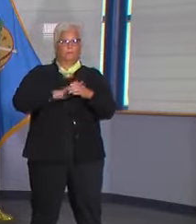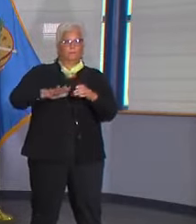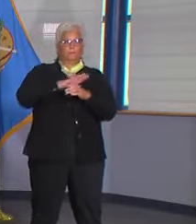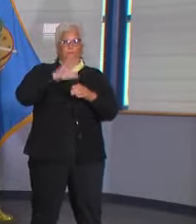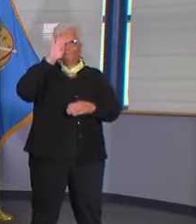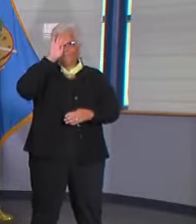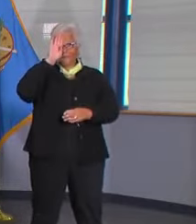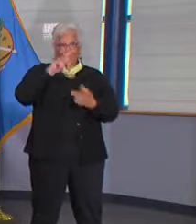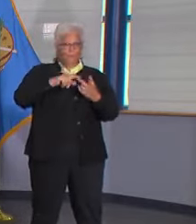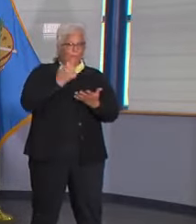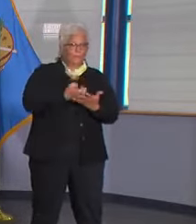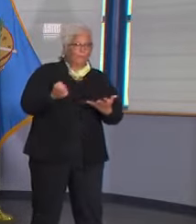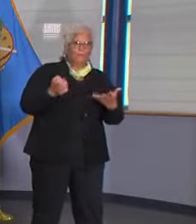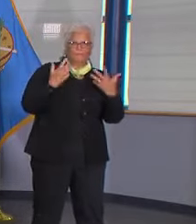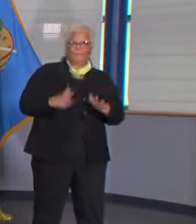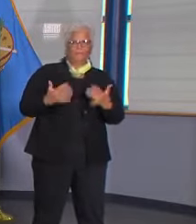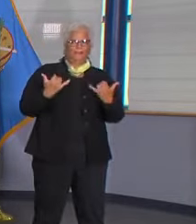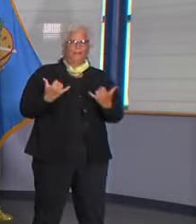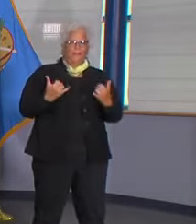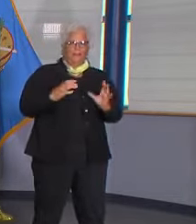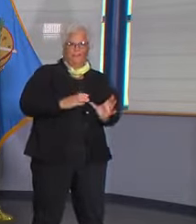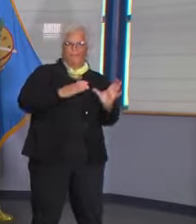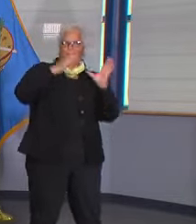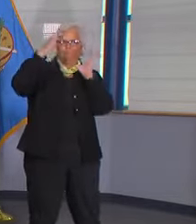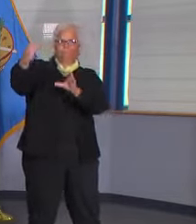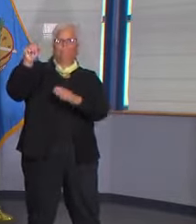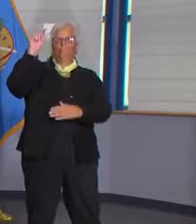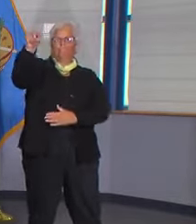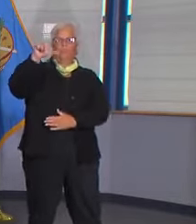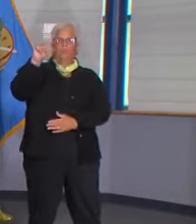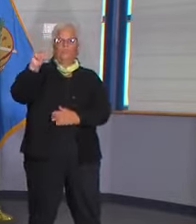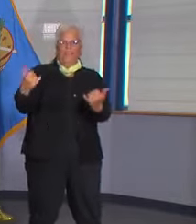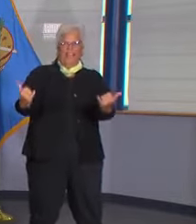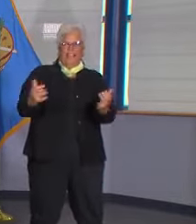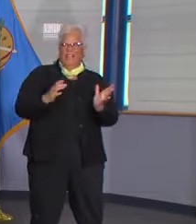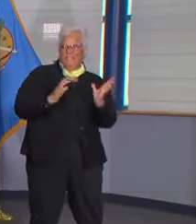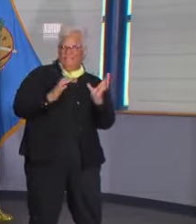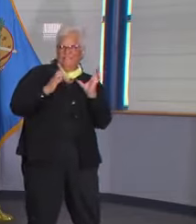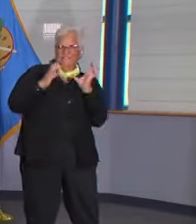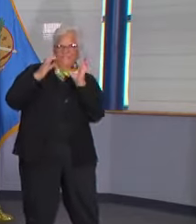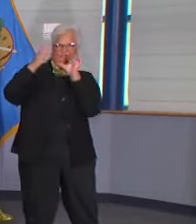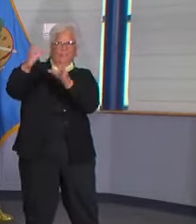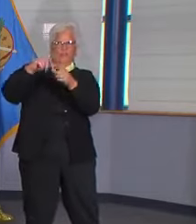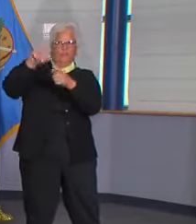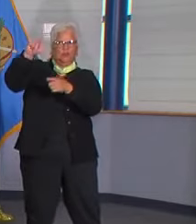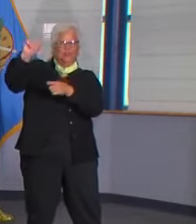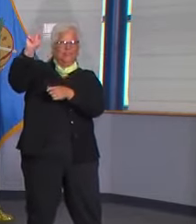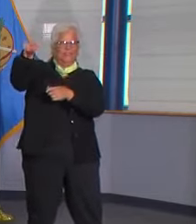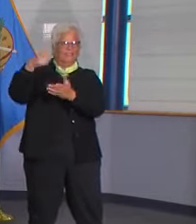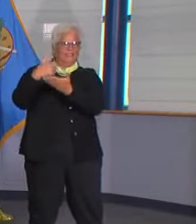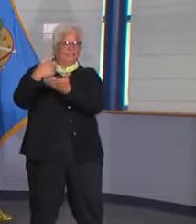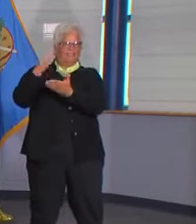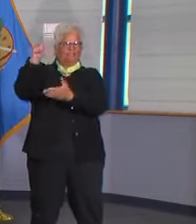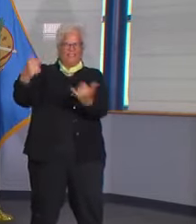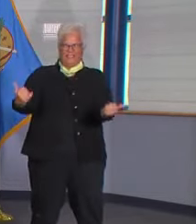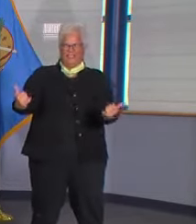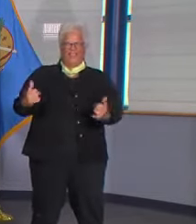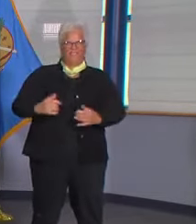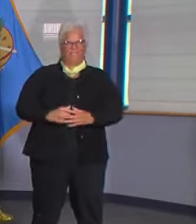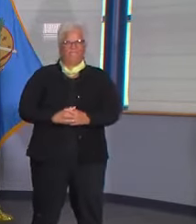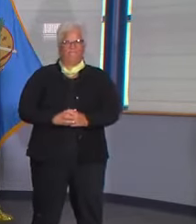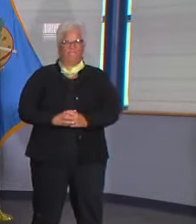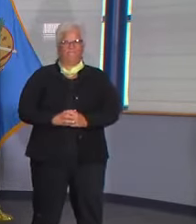southwestern Louisiana, and they have arrived today. This is going to be under the coordination and assistance with the Oklahoma State Department of